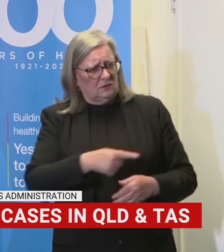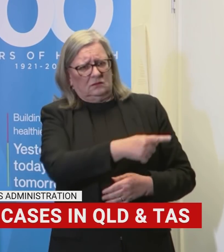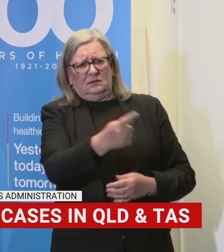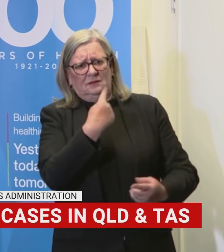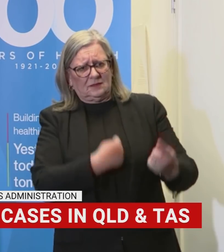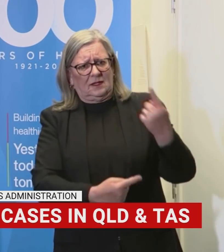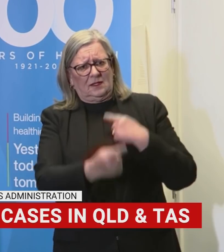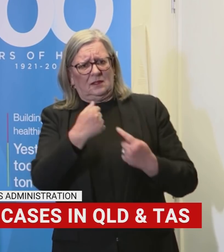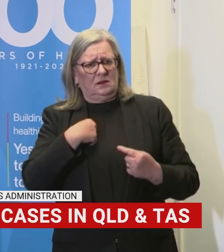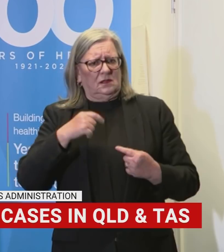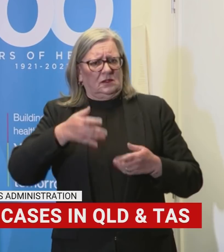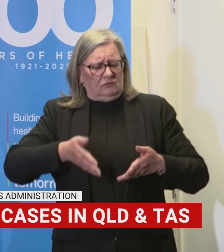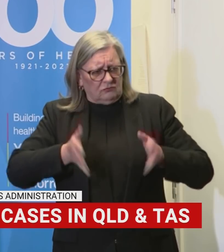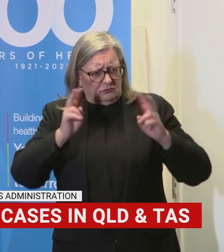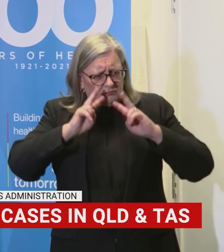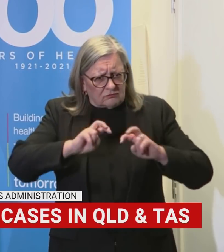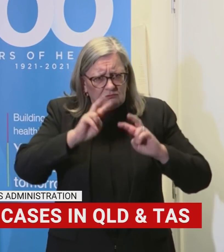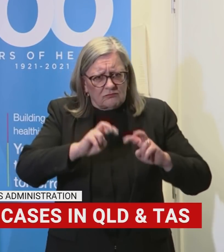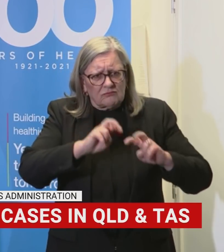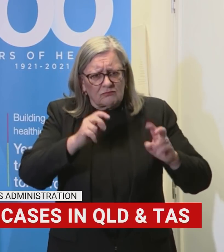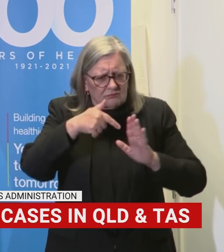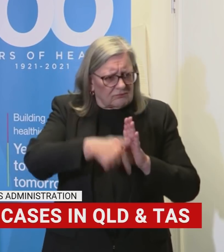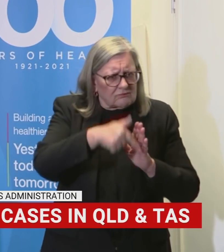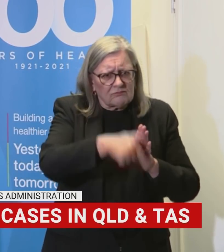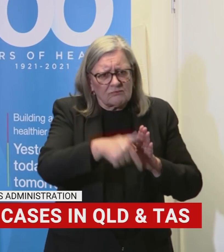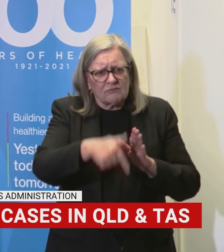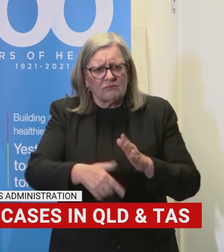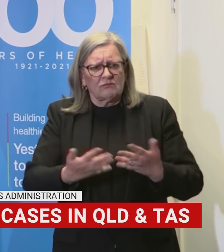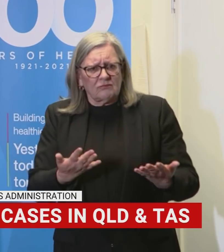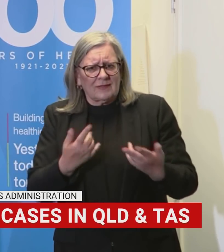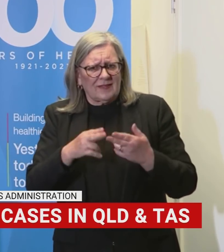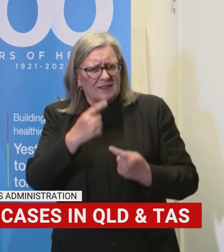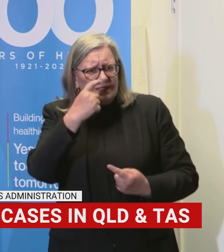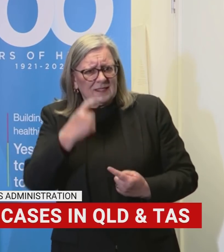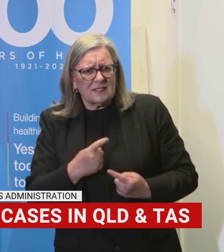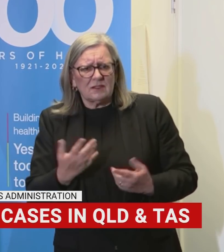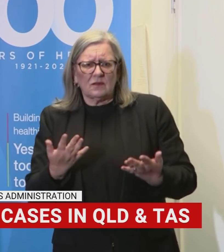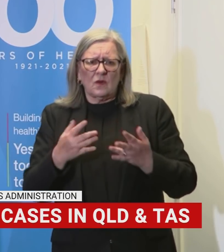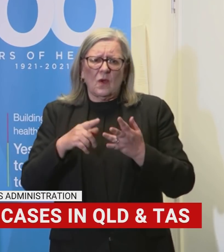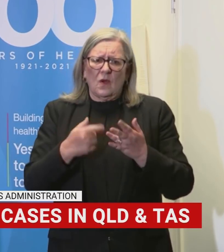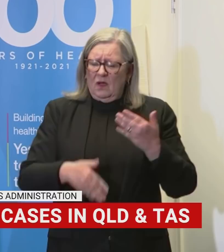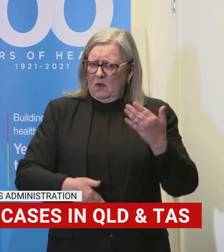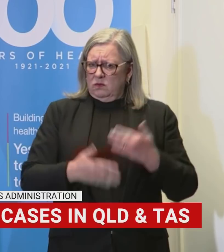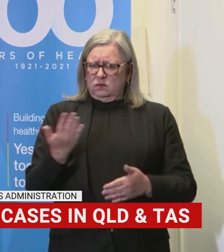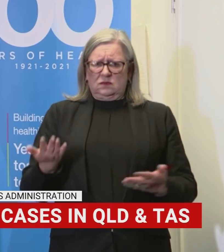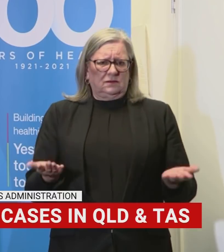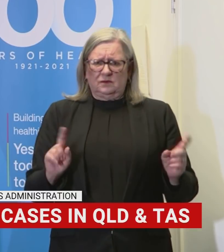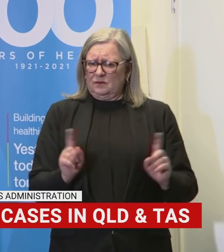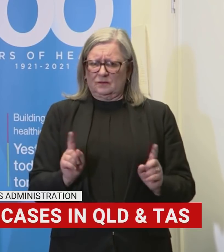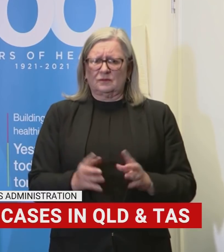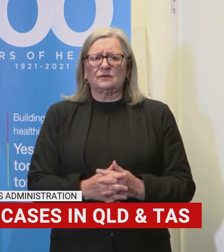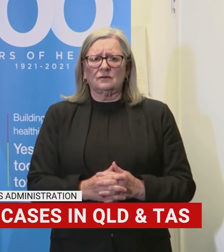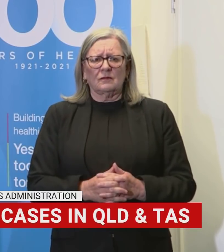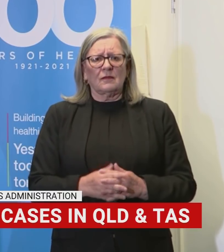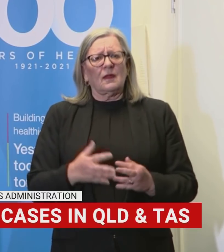all of them and to dig deeply into the serious and unexpected ones. There have been more adverse events reported in the last week.